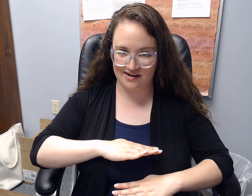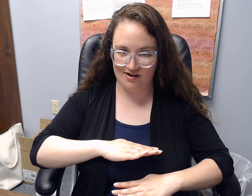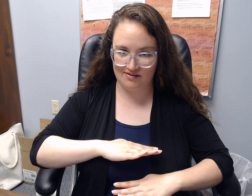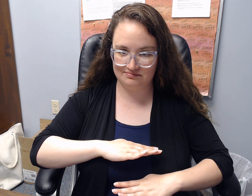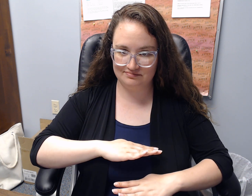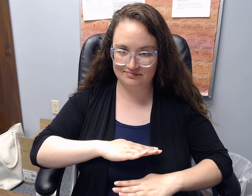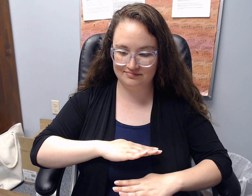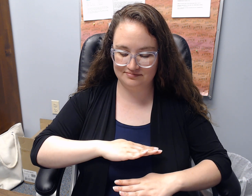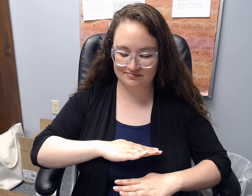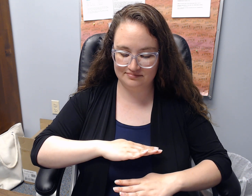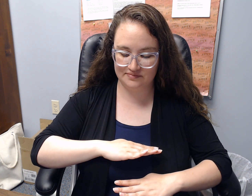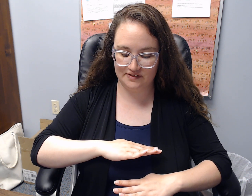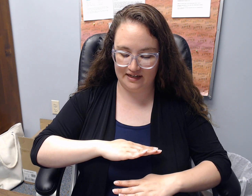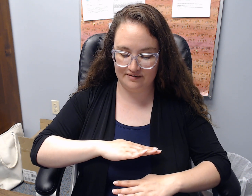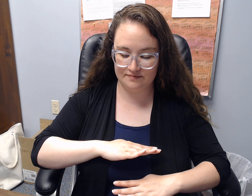all. Okay?